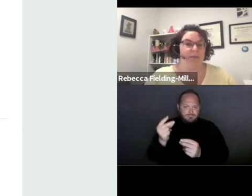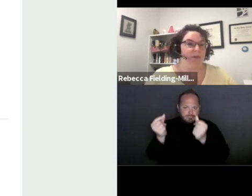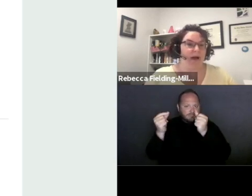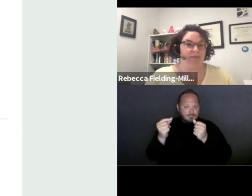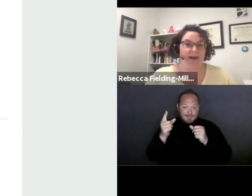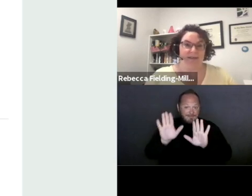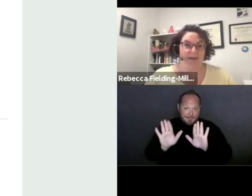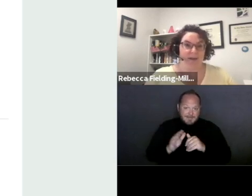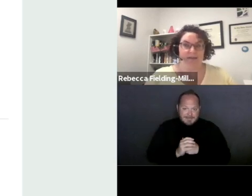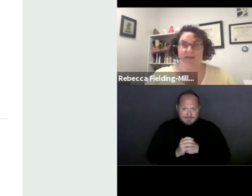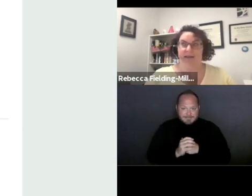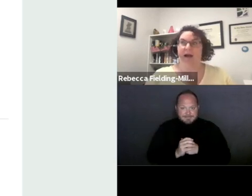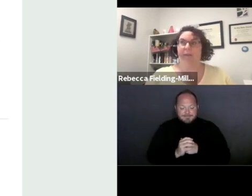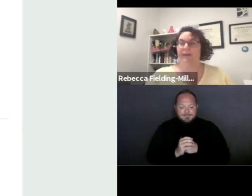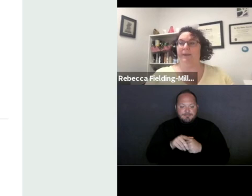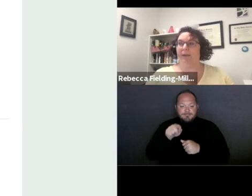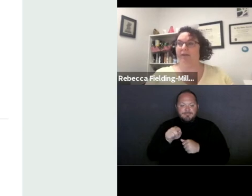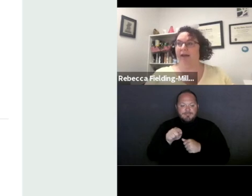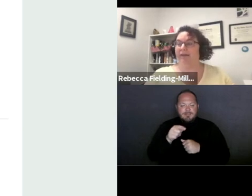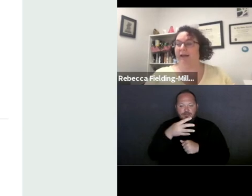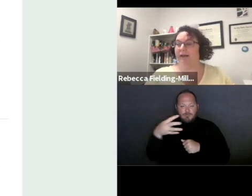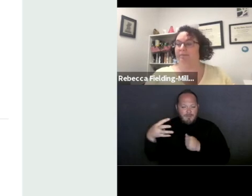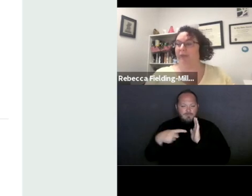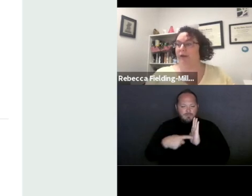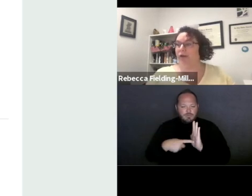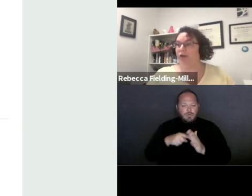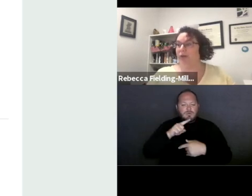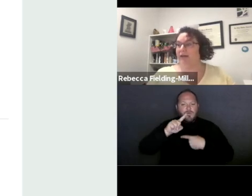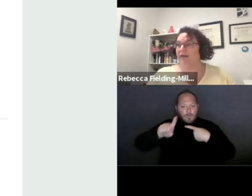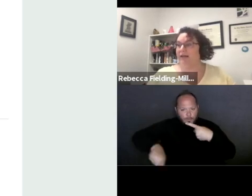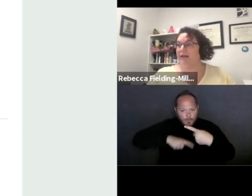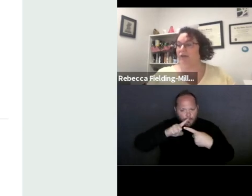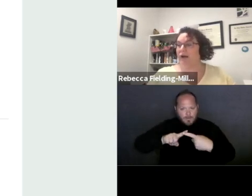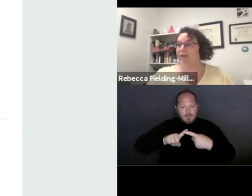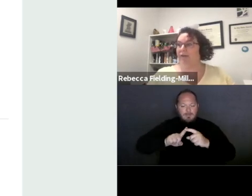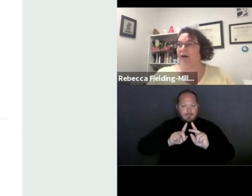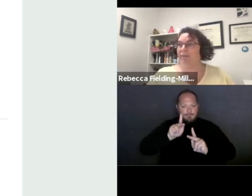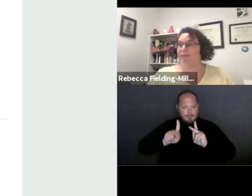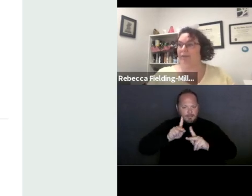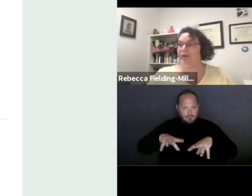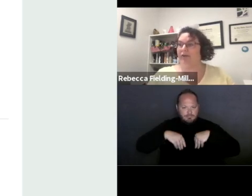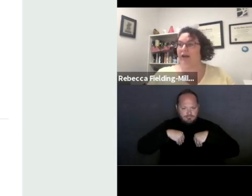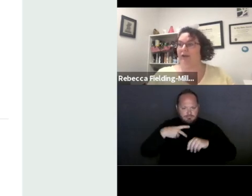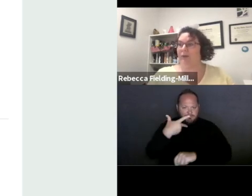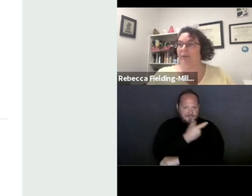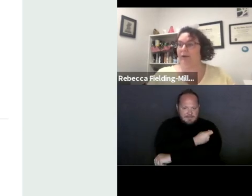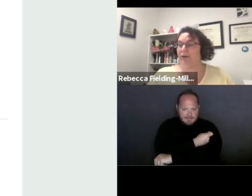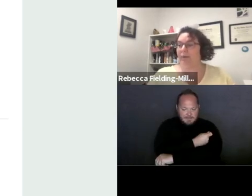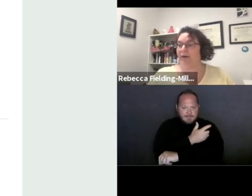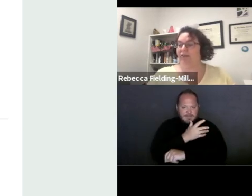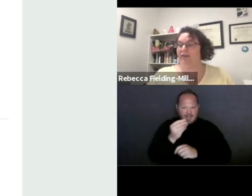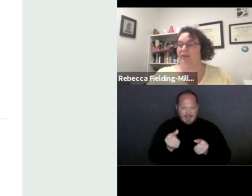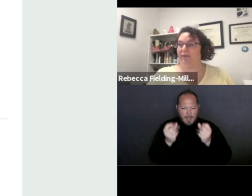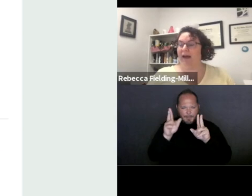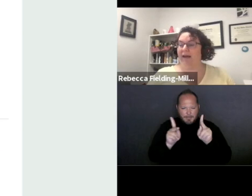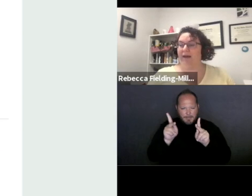when people got vaccinated, basically, and how many people are vaccinated. So we can see in this graph, the first line is people who are